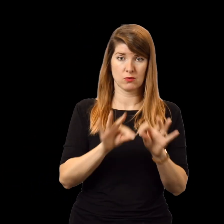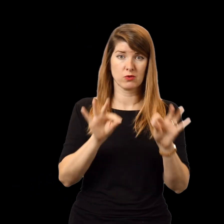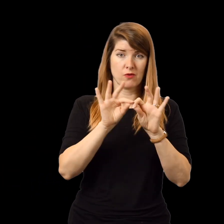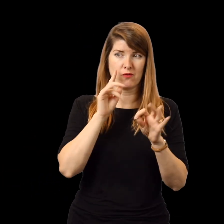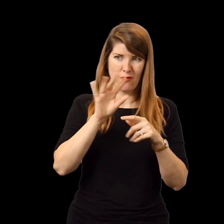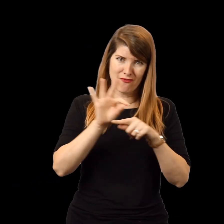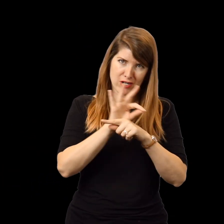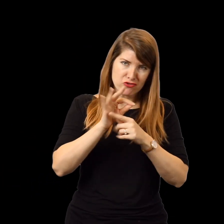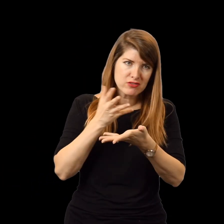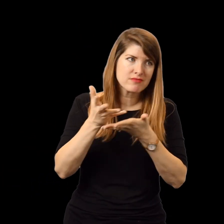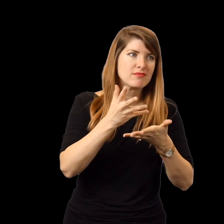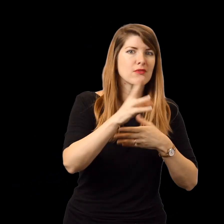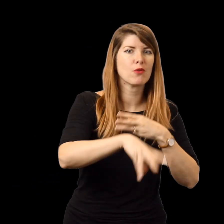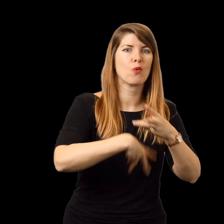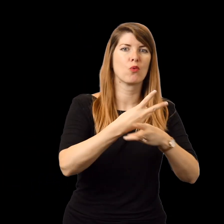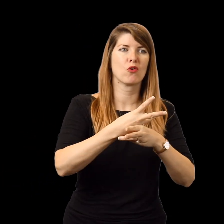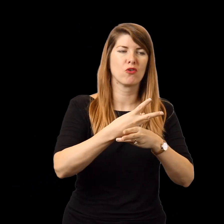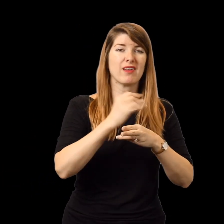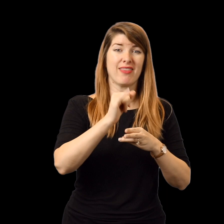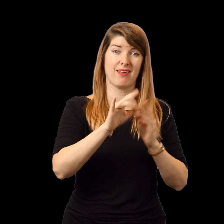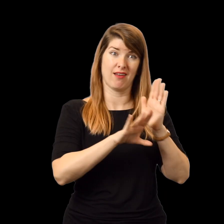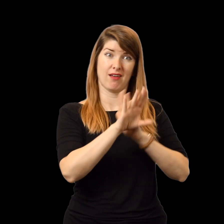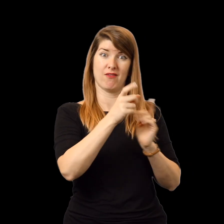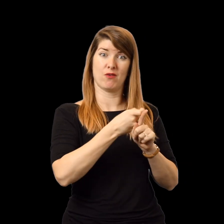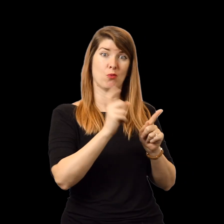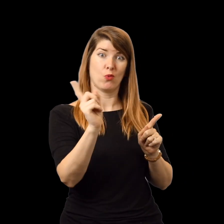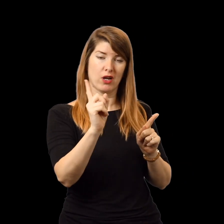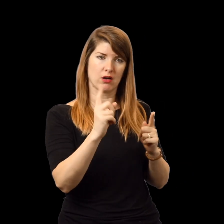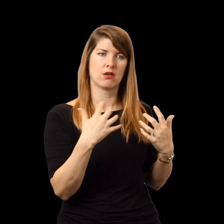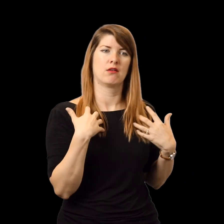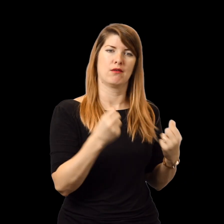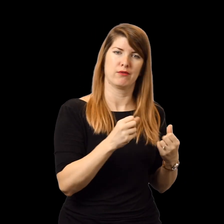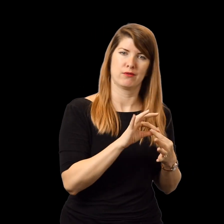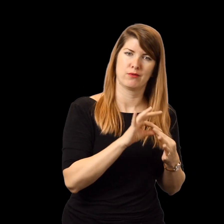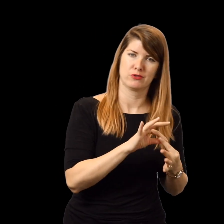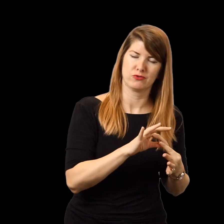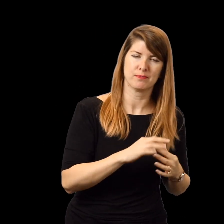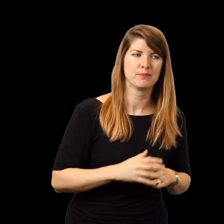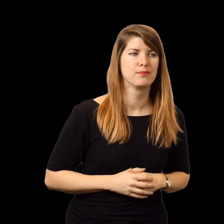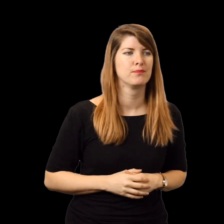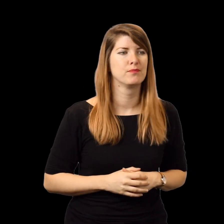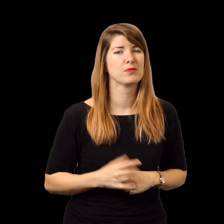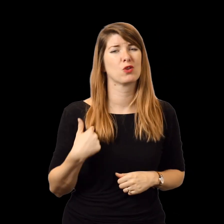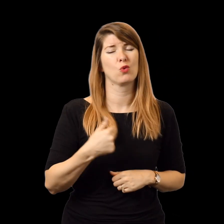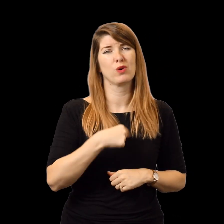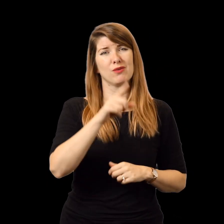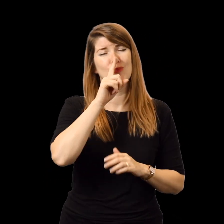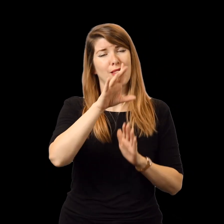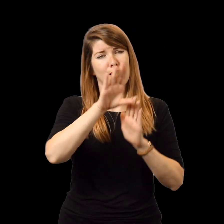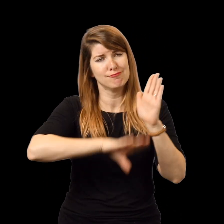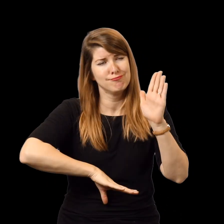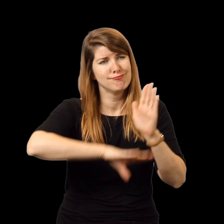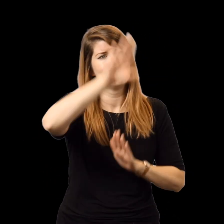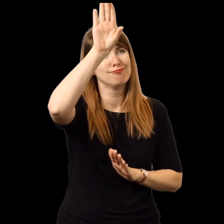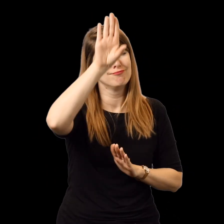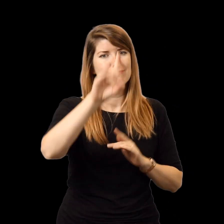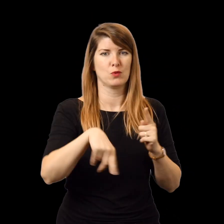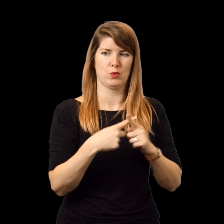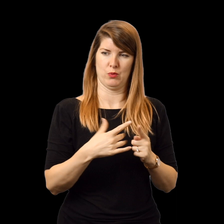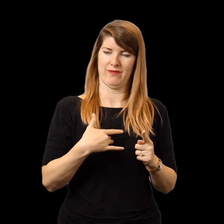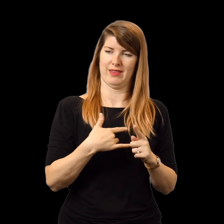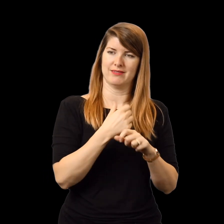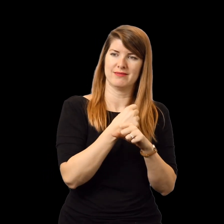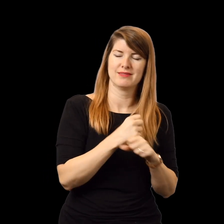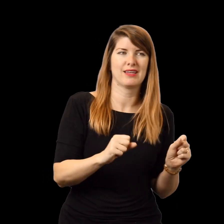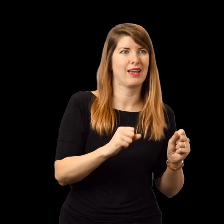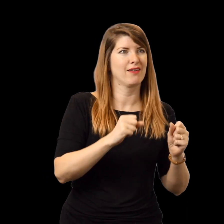in the world, and that comes from healthy relationships. We flourish when we feel